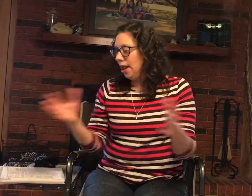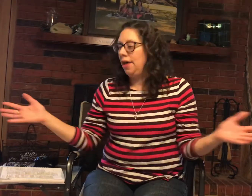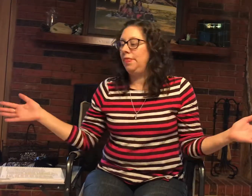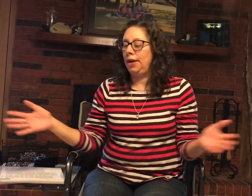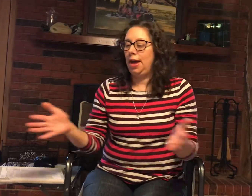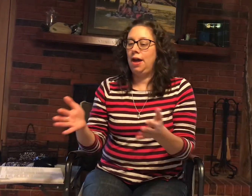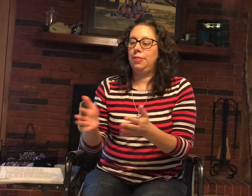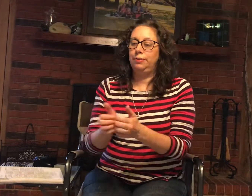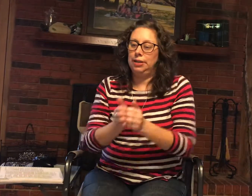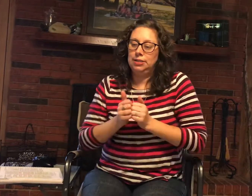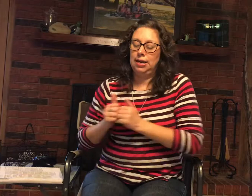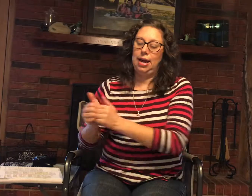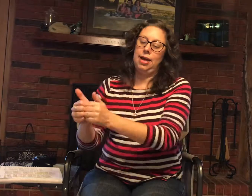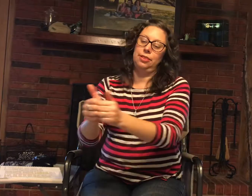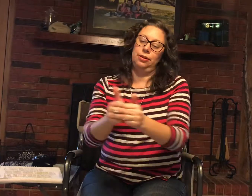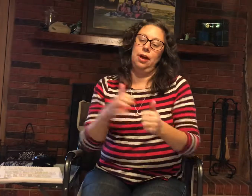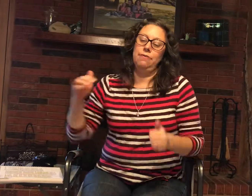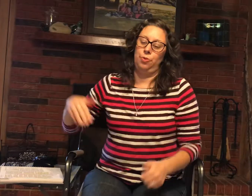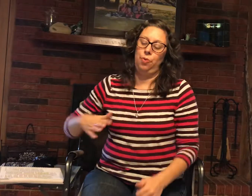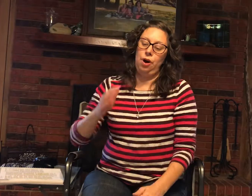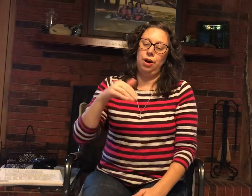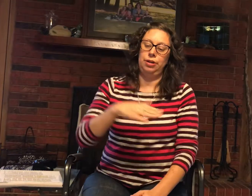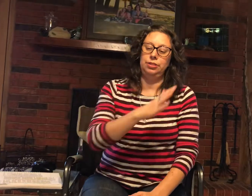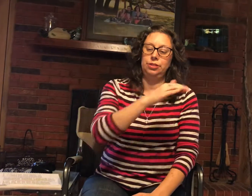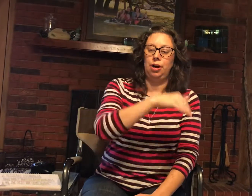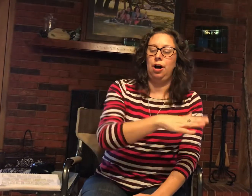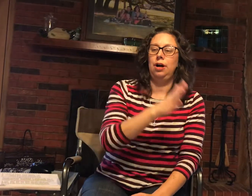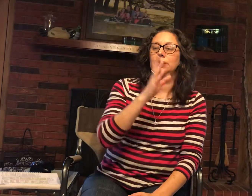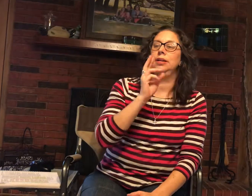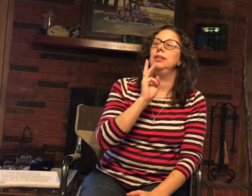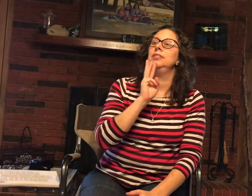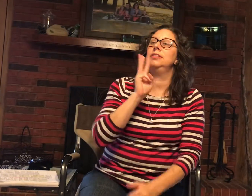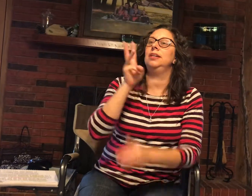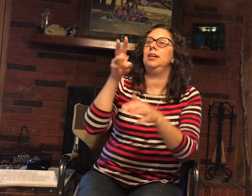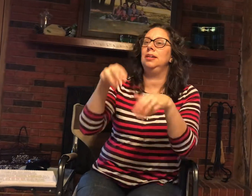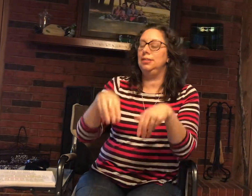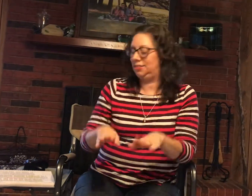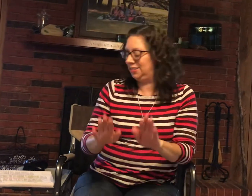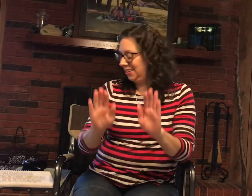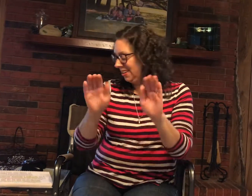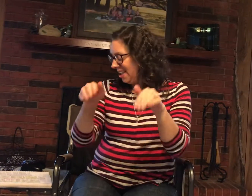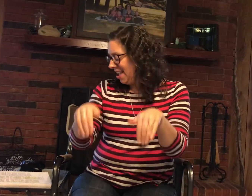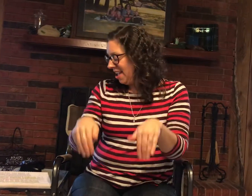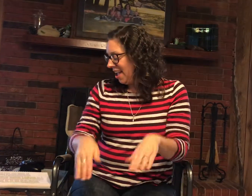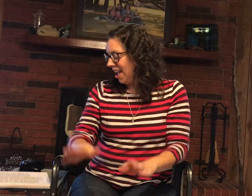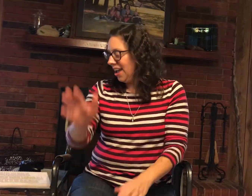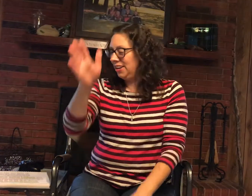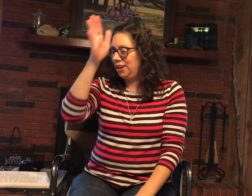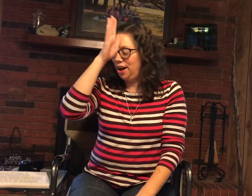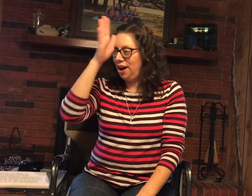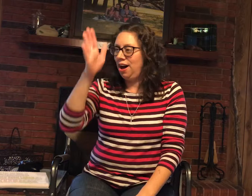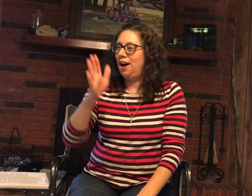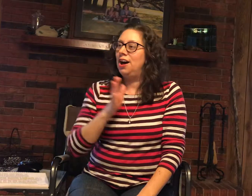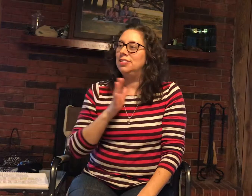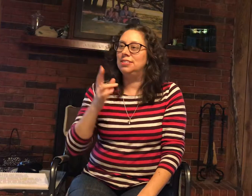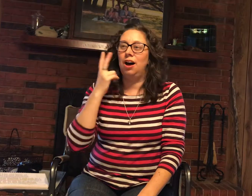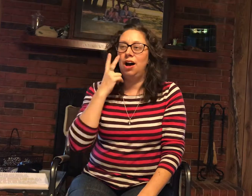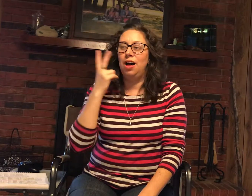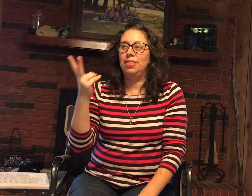and the gathering together of the waters called he seas. And God saw